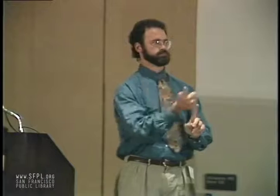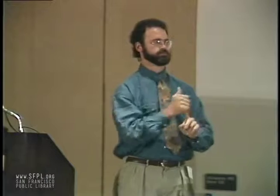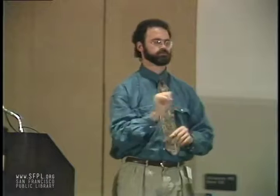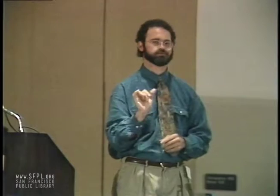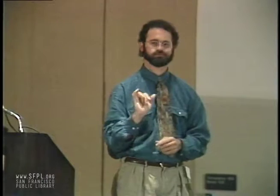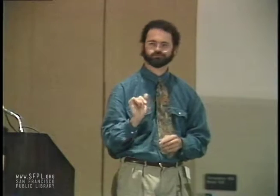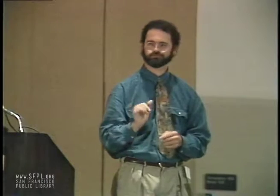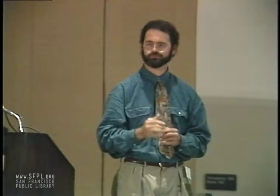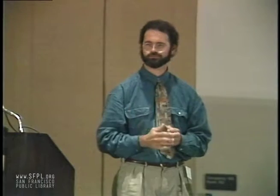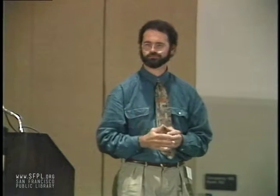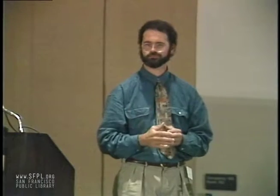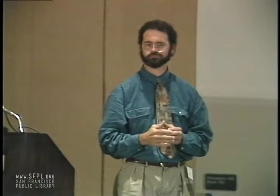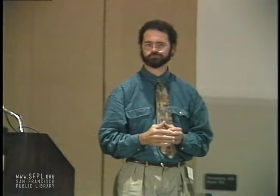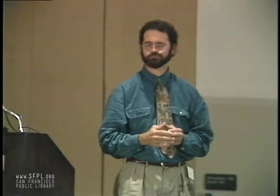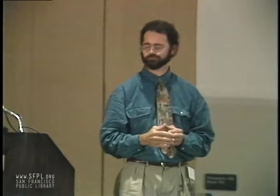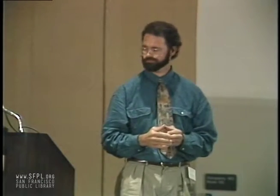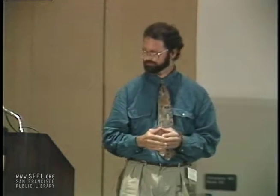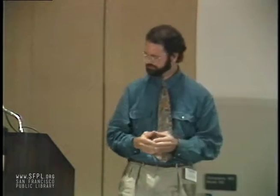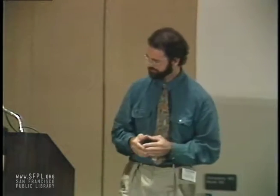understanding of how deaf people view themselves.